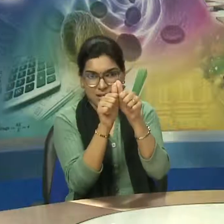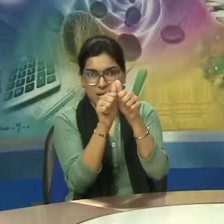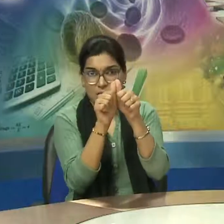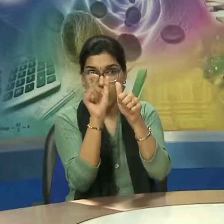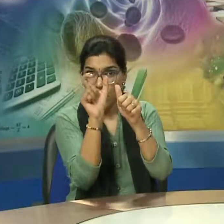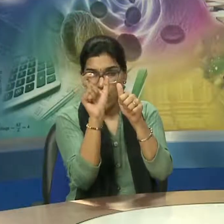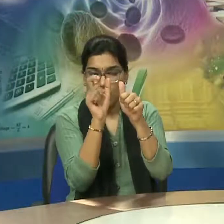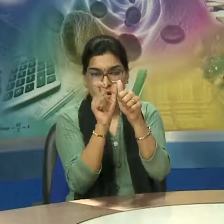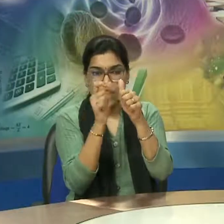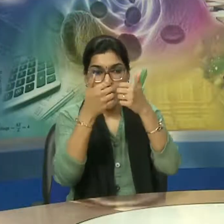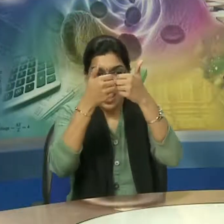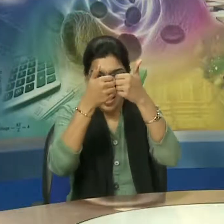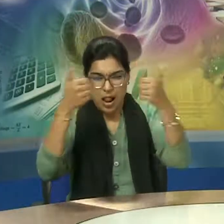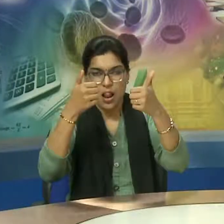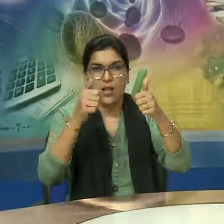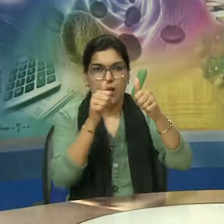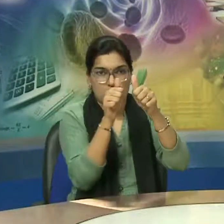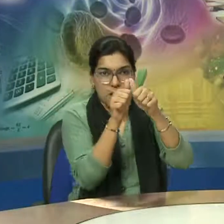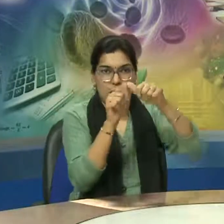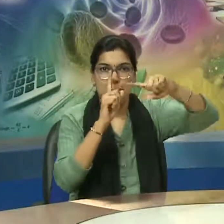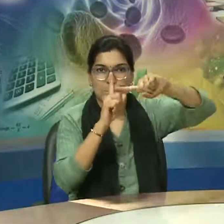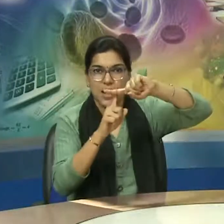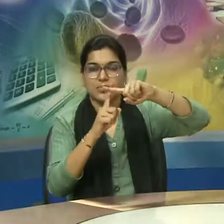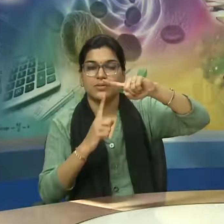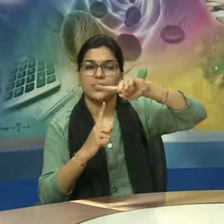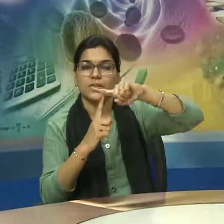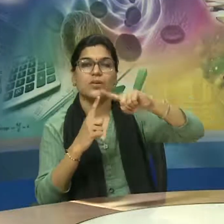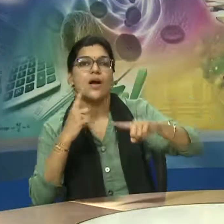Atithi is made up of